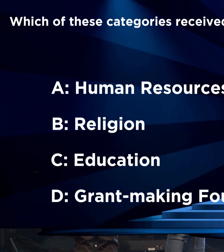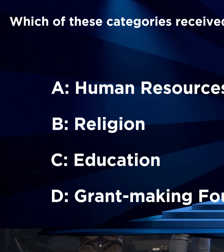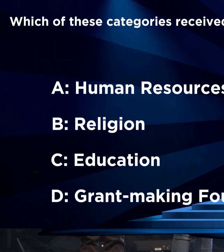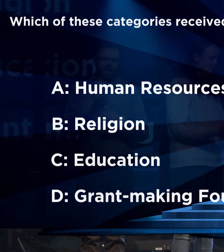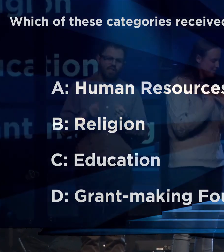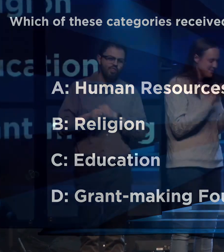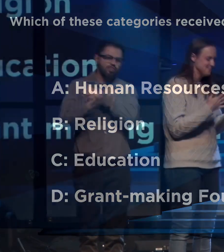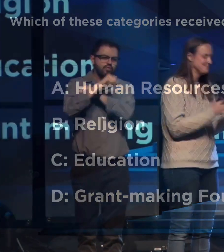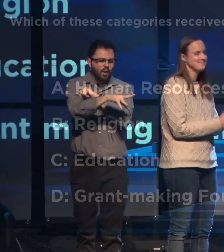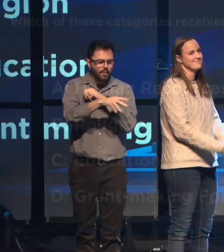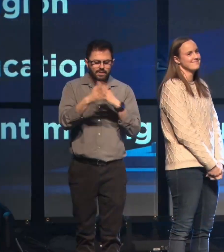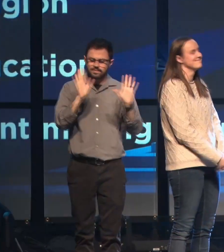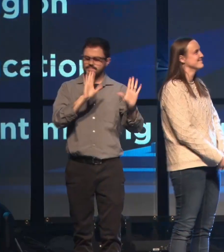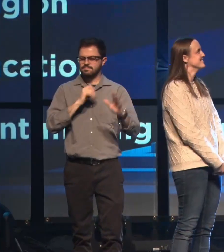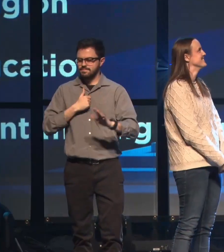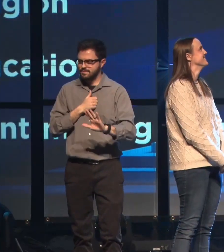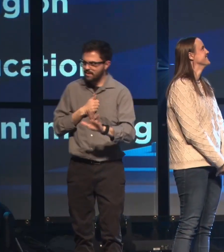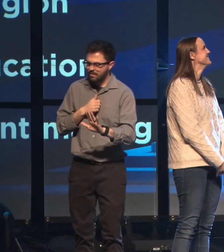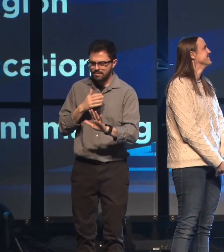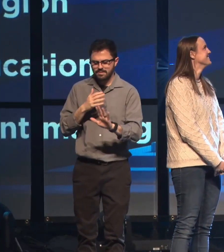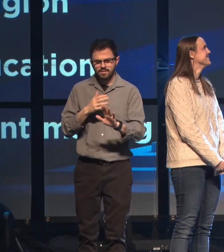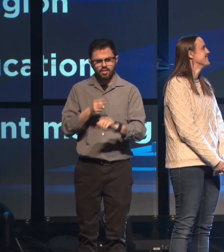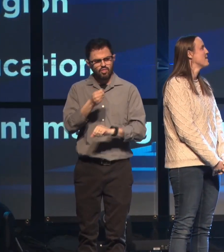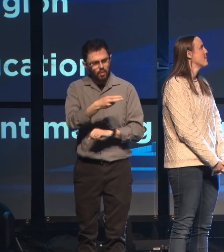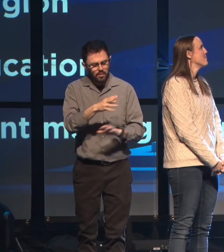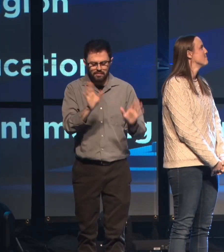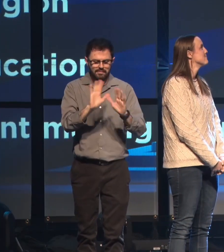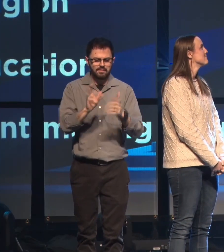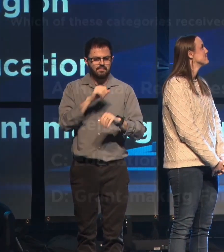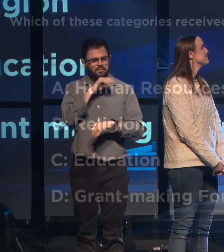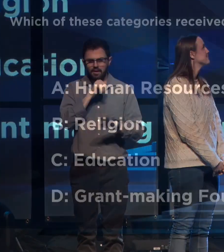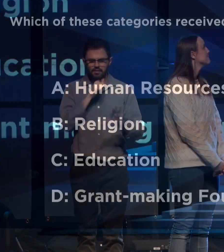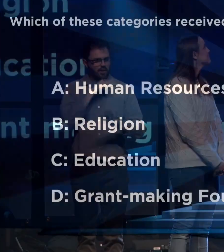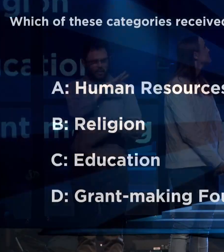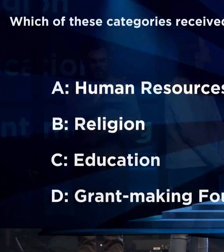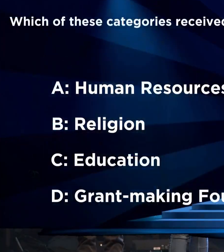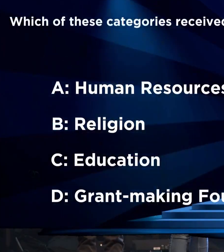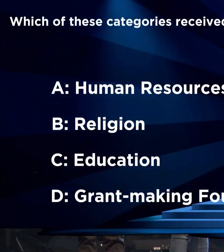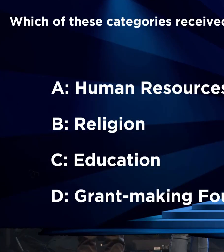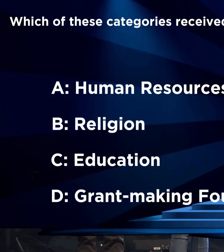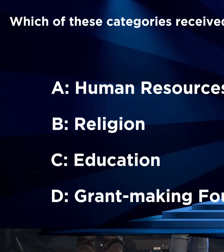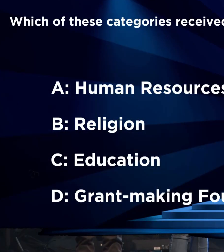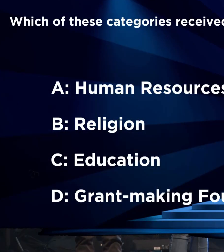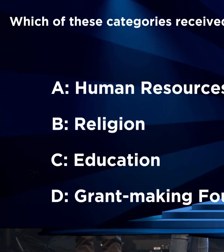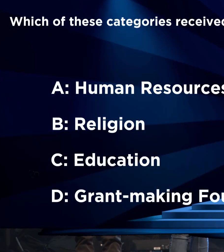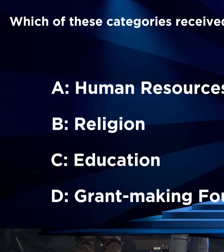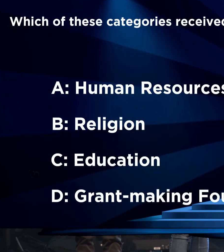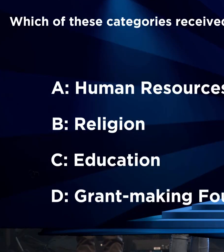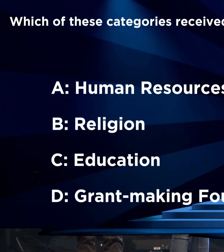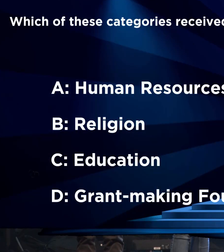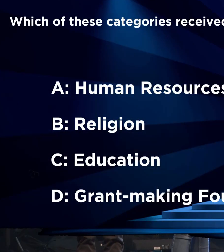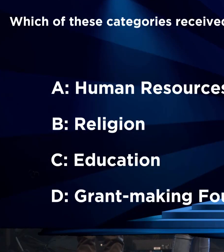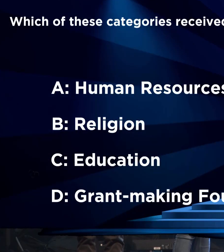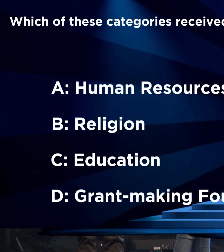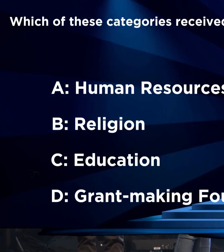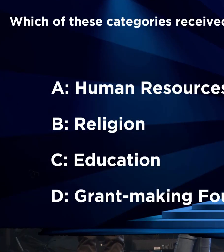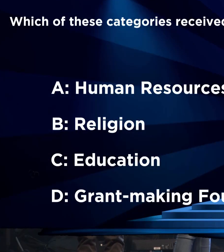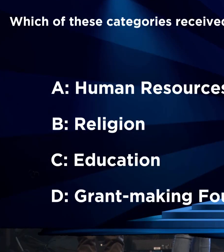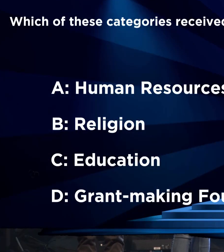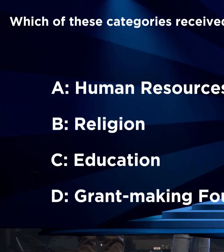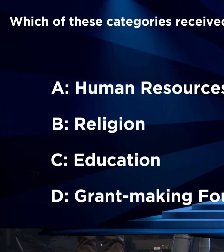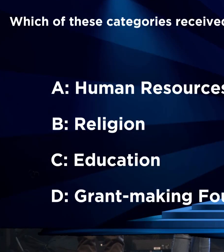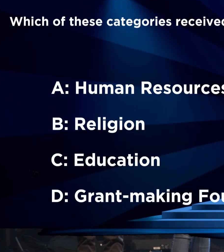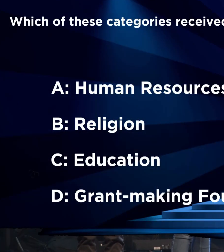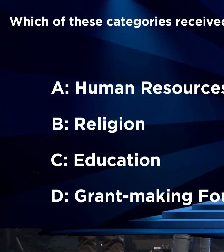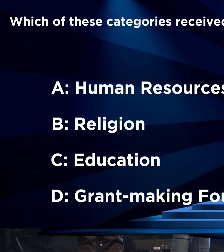it away on you. I didn't mean it that way. Okay, here we go. Which of these categories received the most charitable dollars in 2021? That